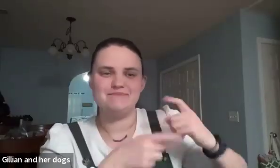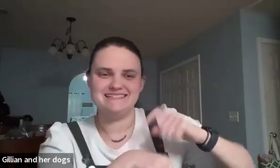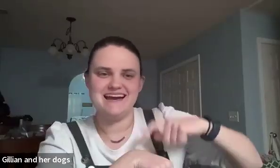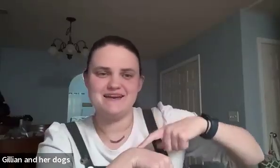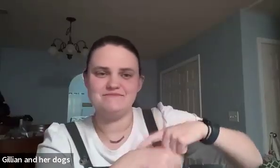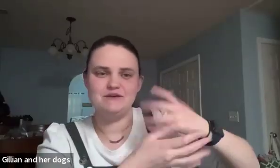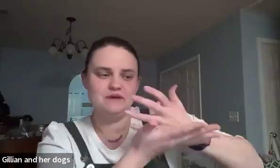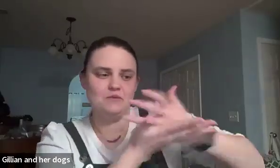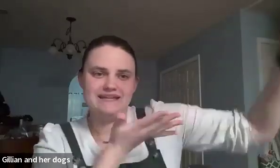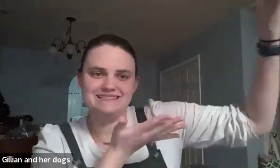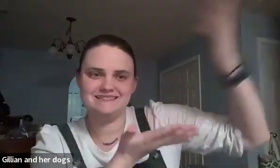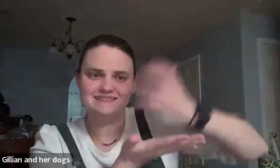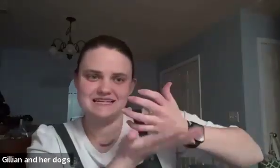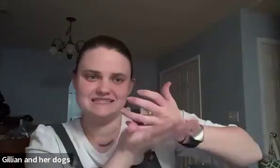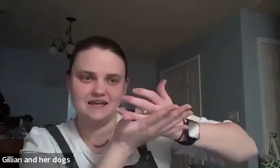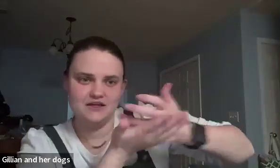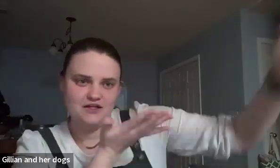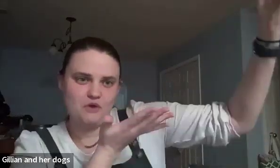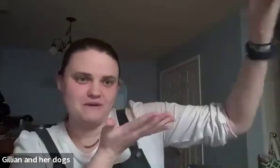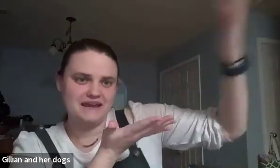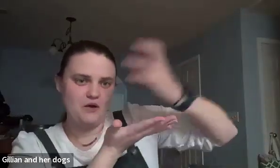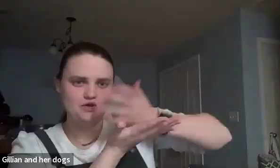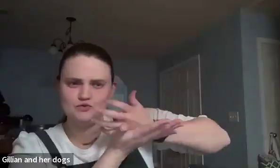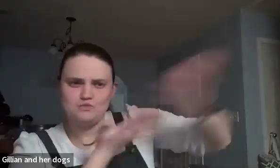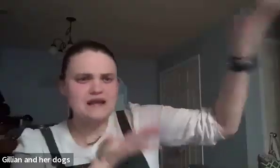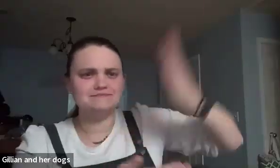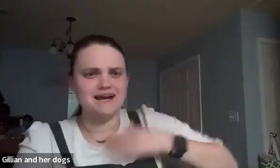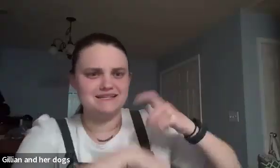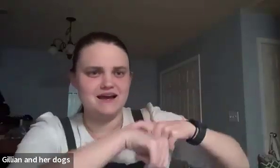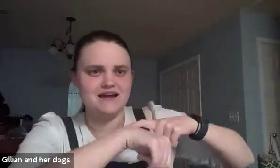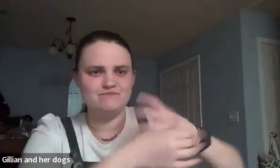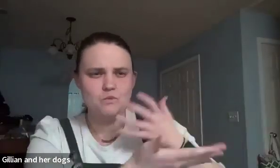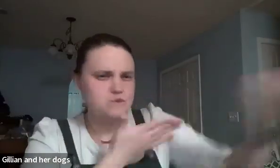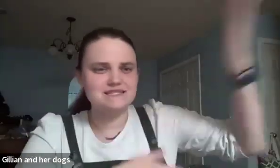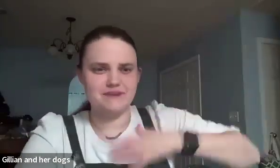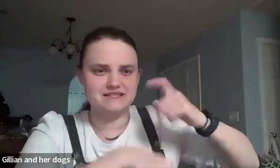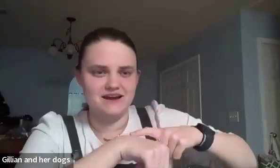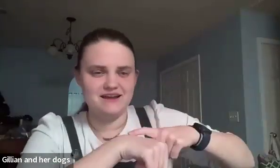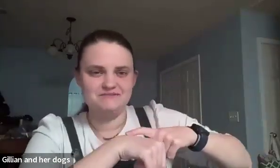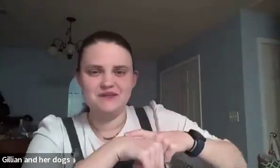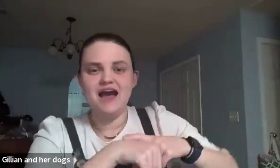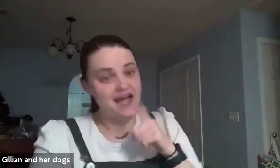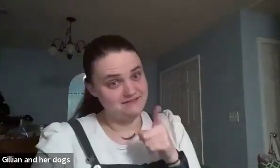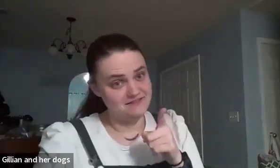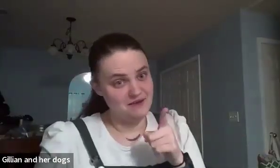my time. It would be waste. It's like throwing it out. You waste my time. Waste my time. I have done that